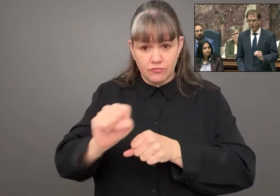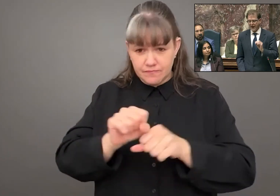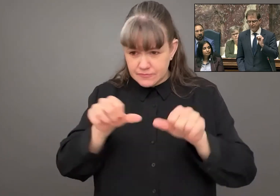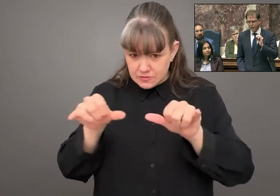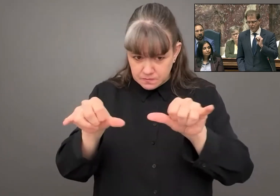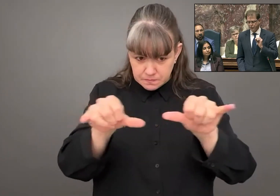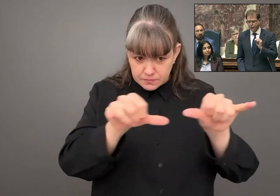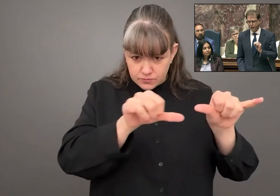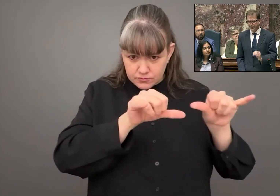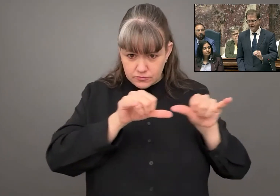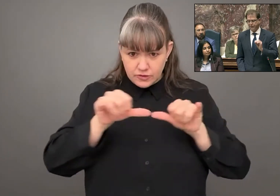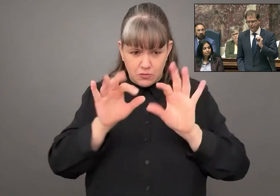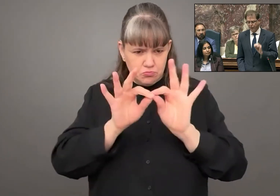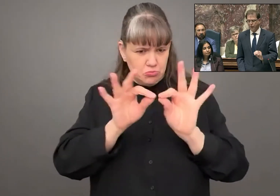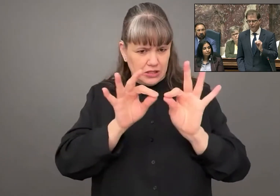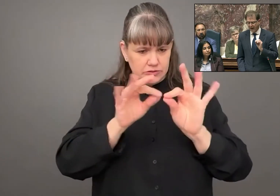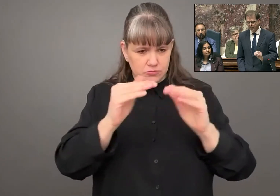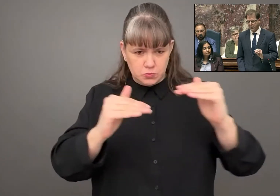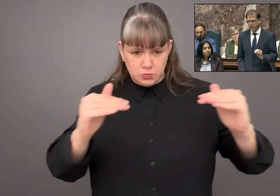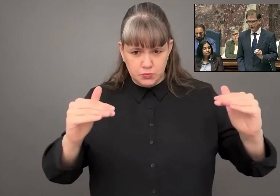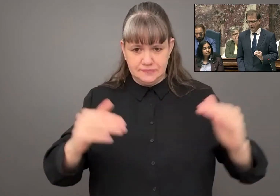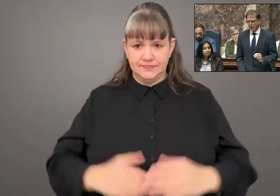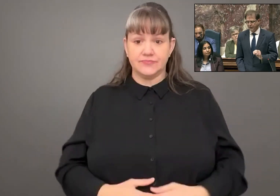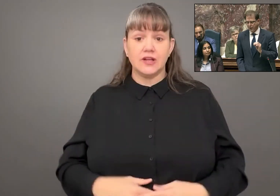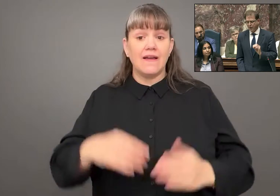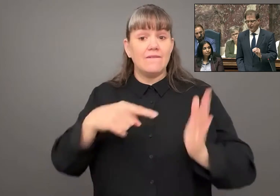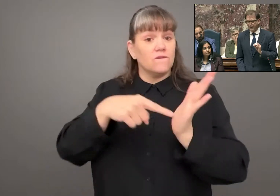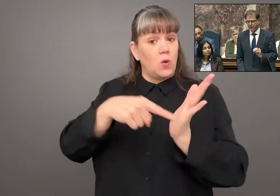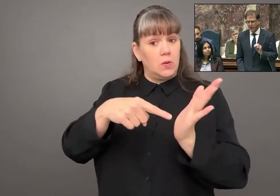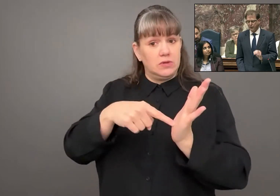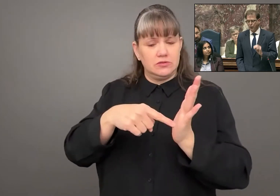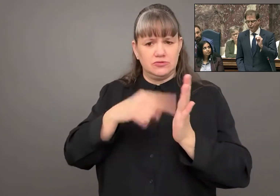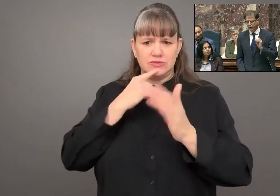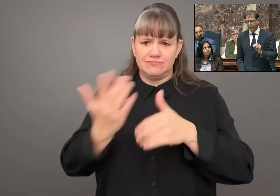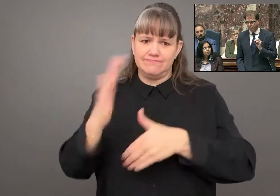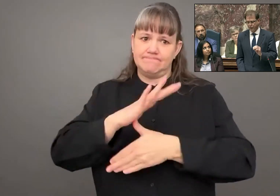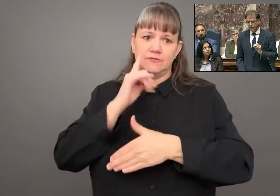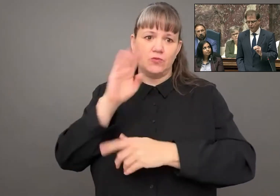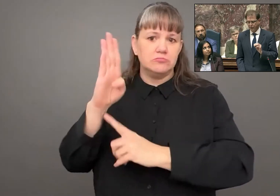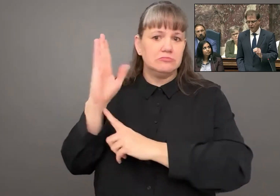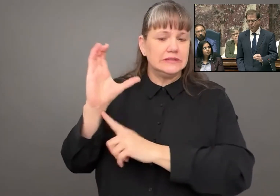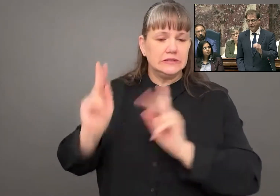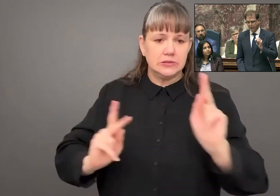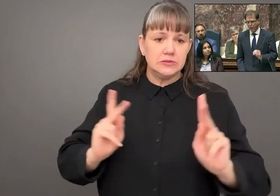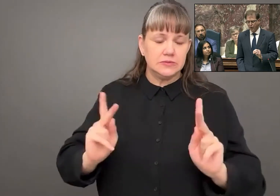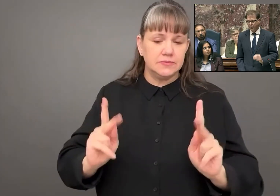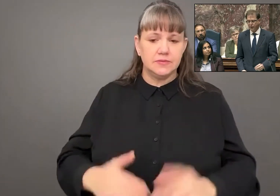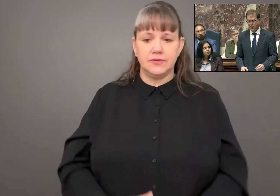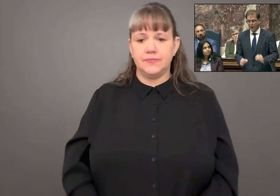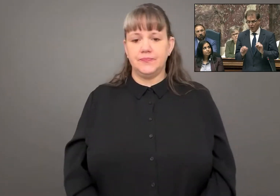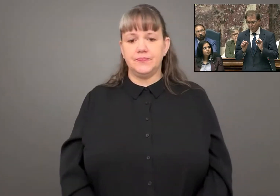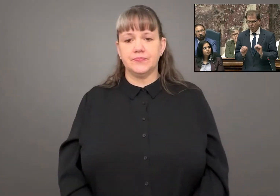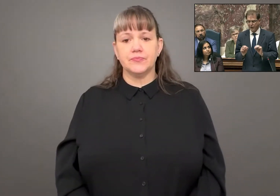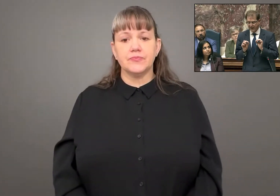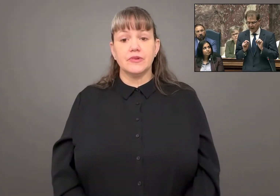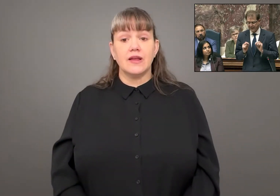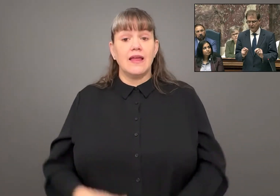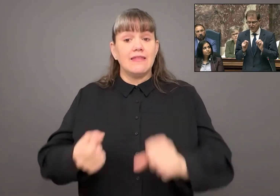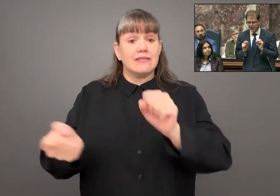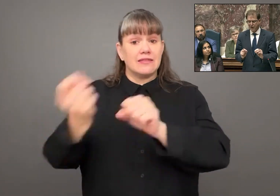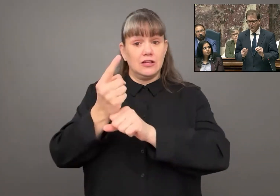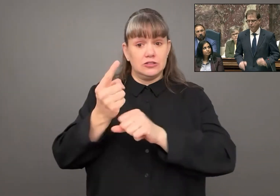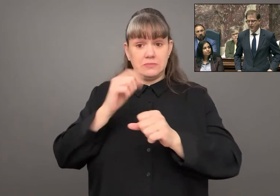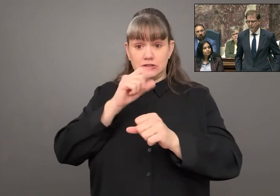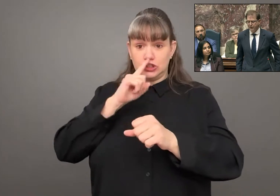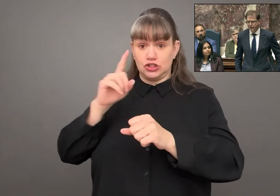when we have to ensure that the full value of the carbon tax cut goes to consumers. There will be, of course, important